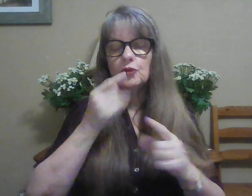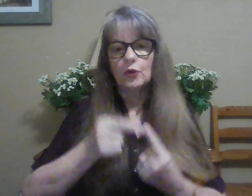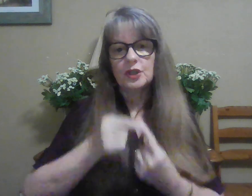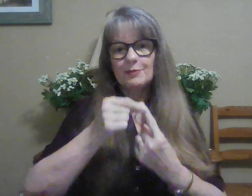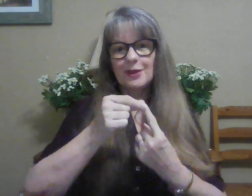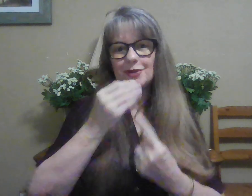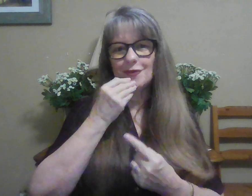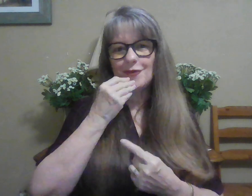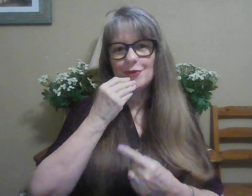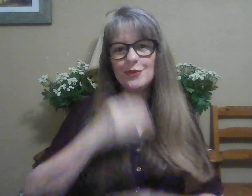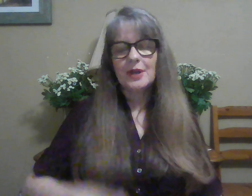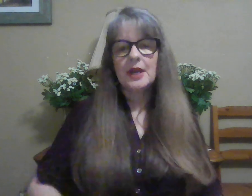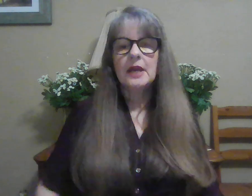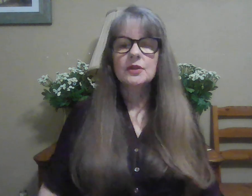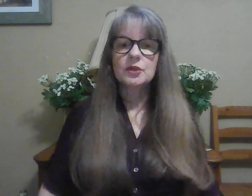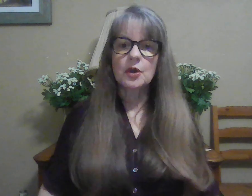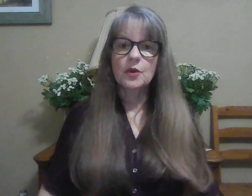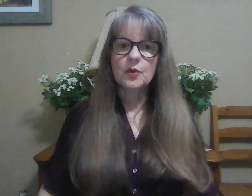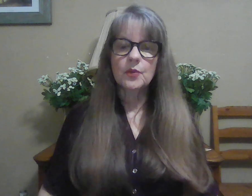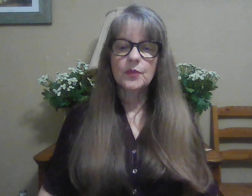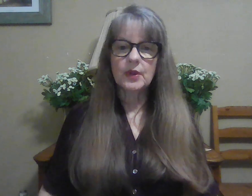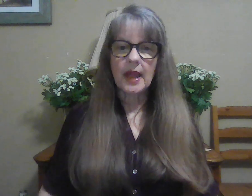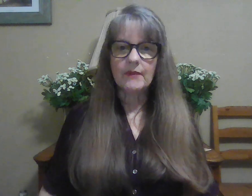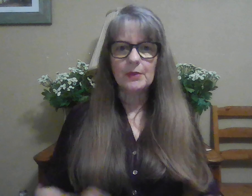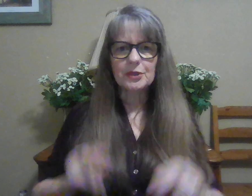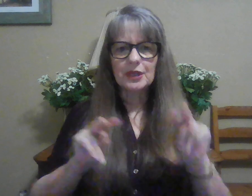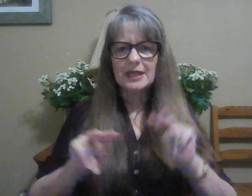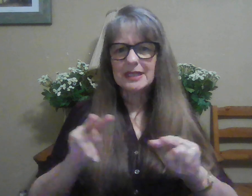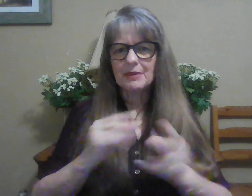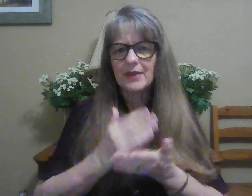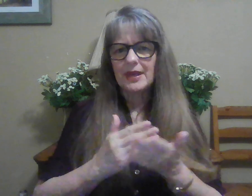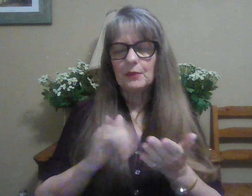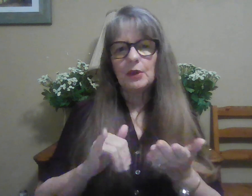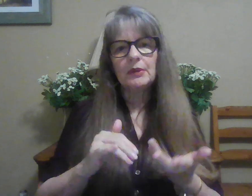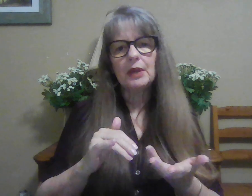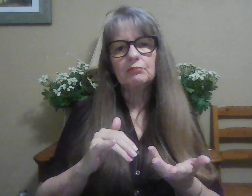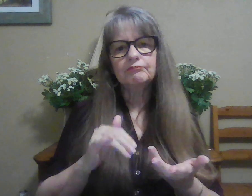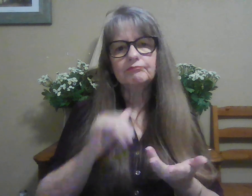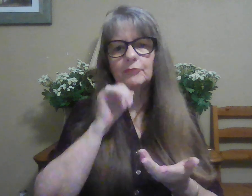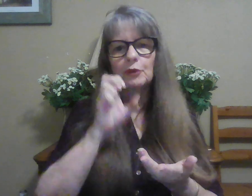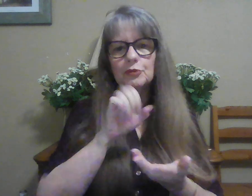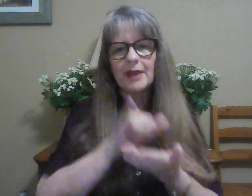or special food. So they'll have, I was looking at some of that and I'm going, okay, don't do that.